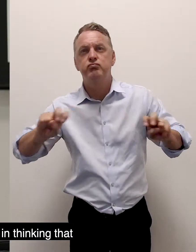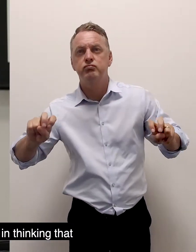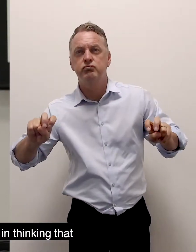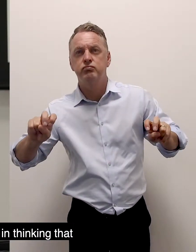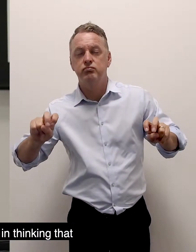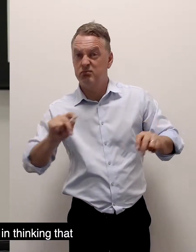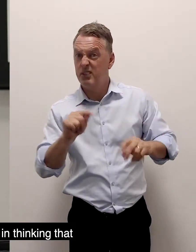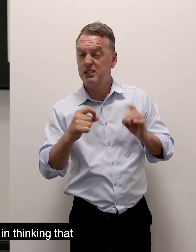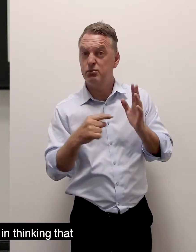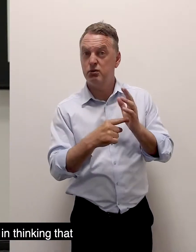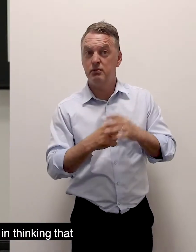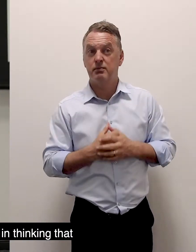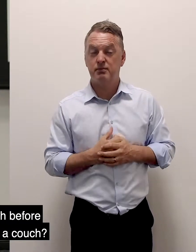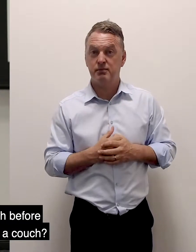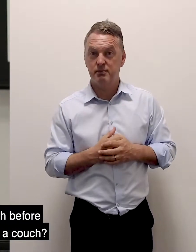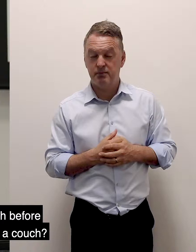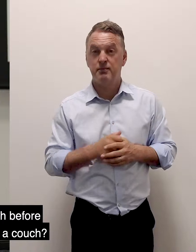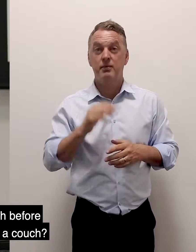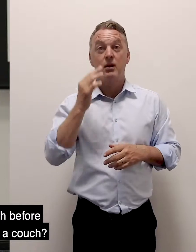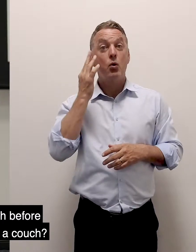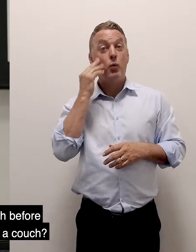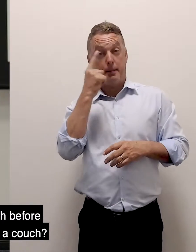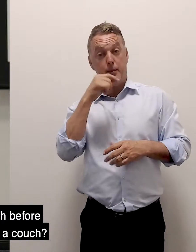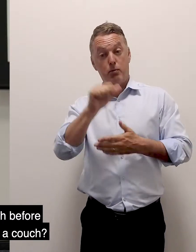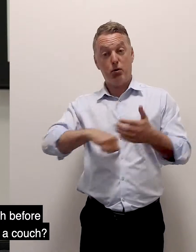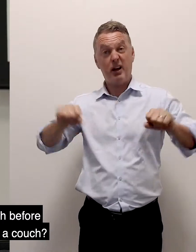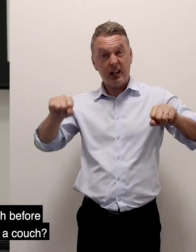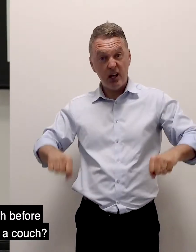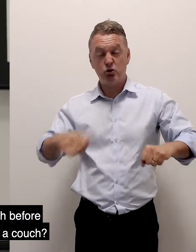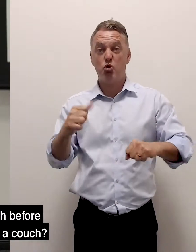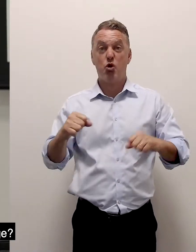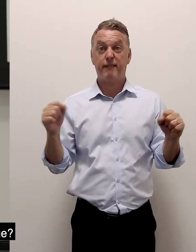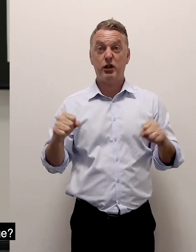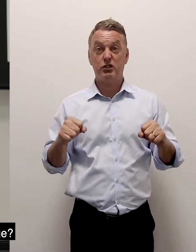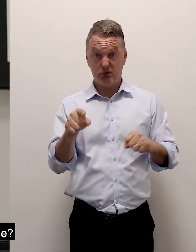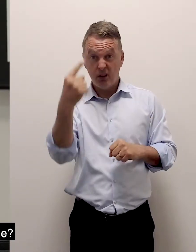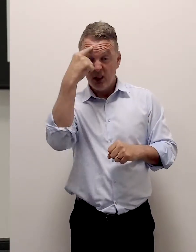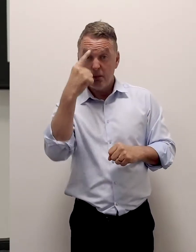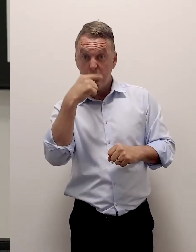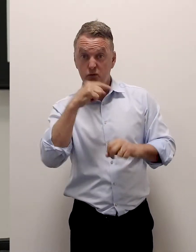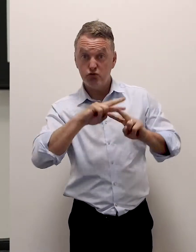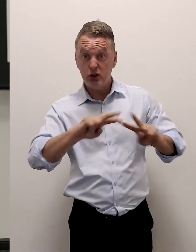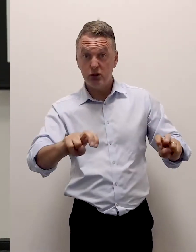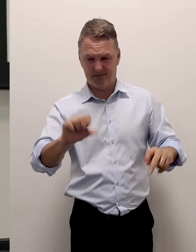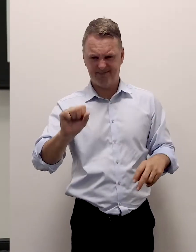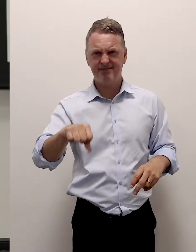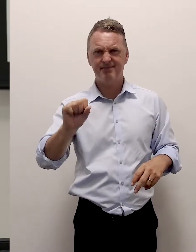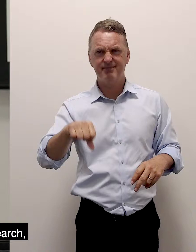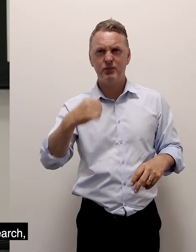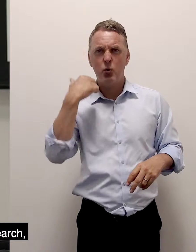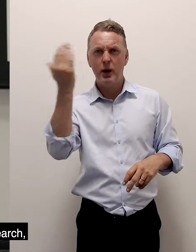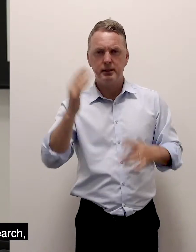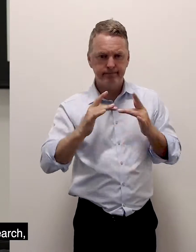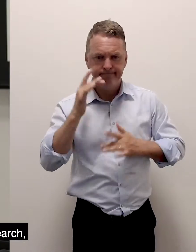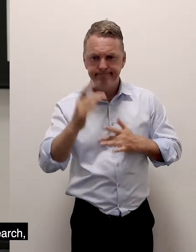would I be wrong in thinking that people research before they go and buy a couch or a fridge?